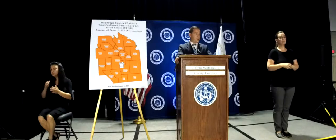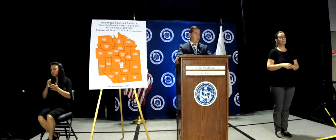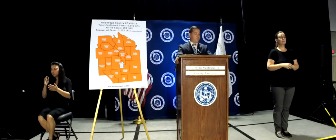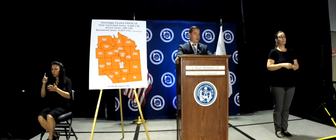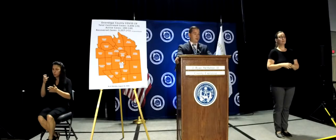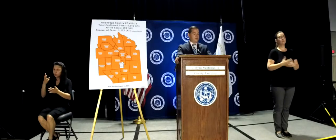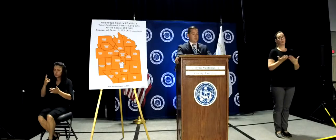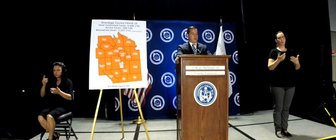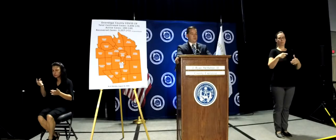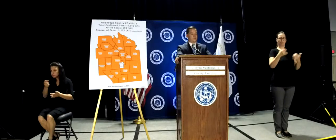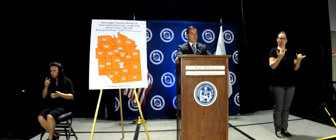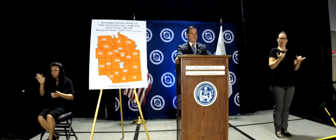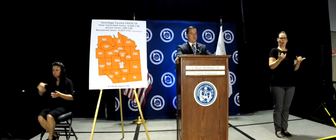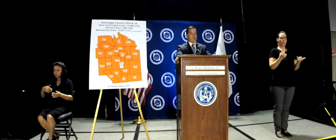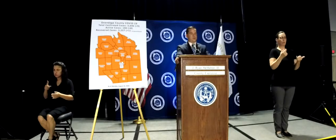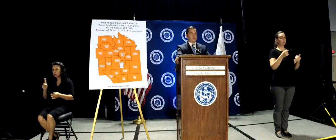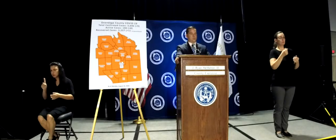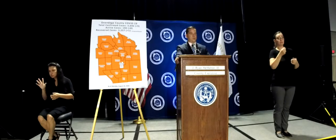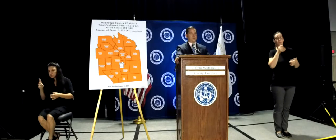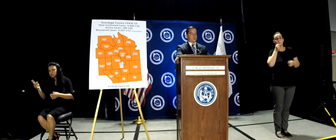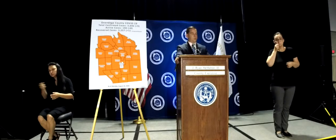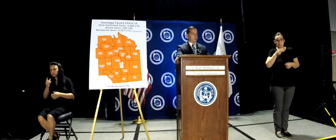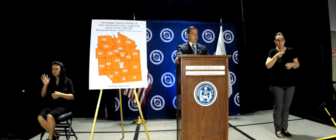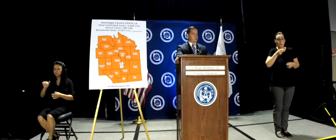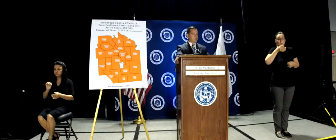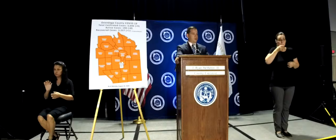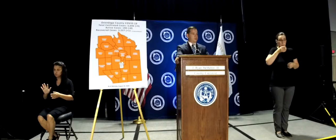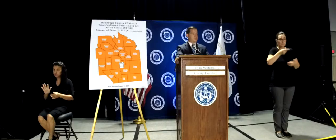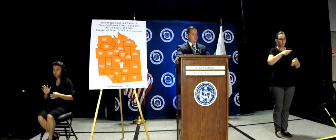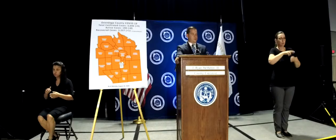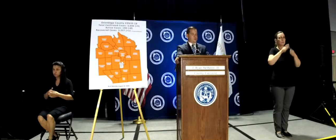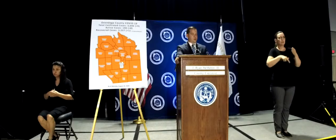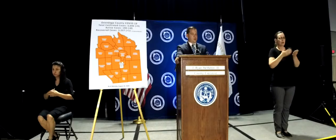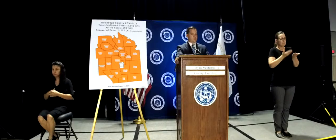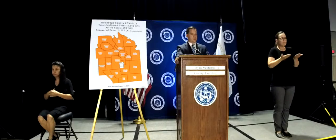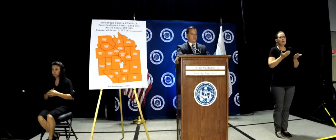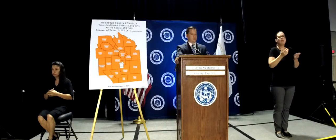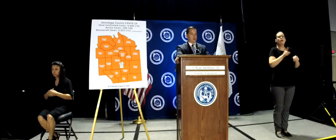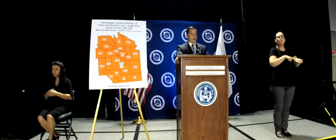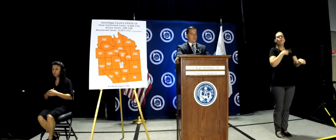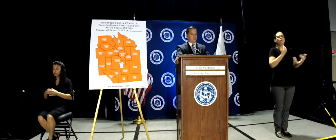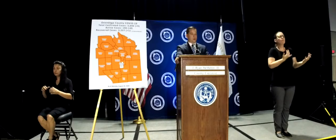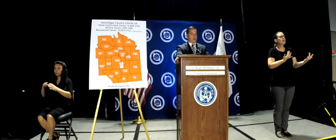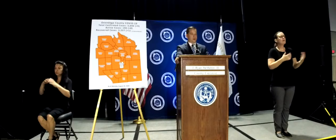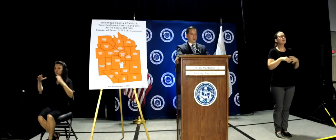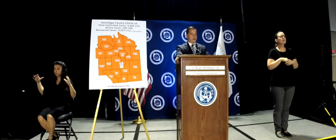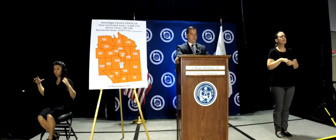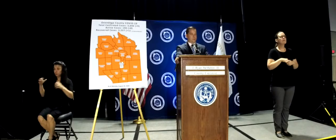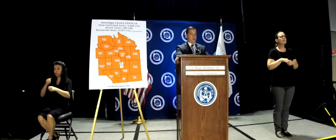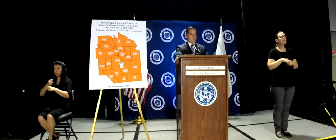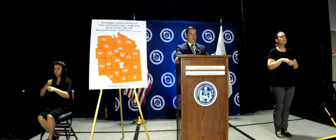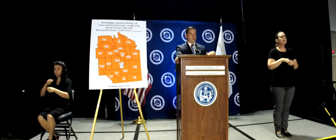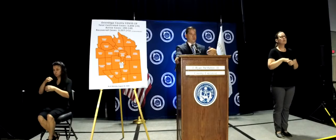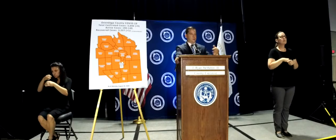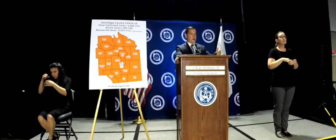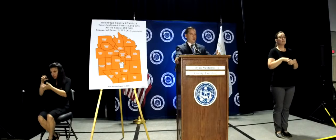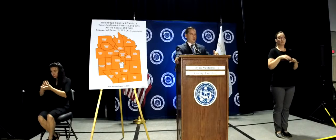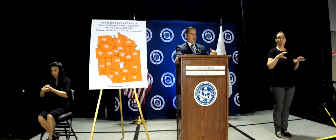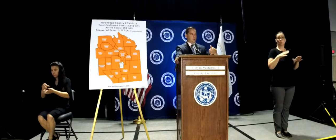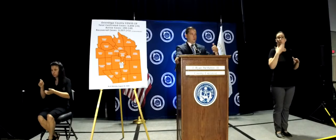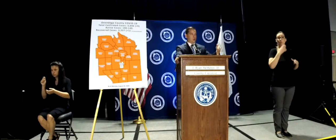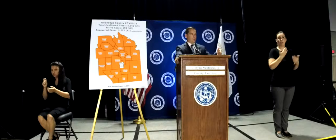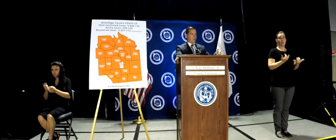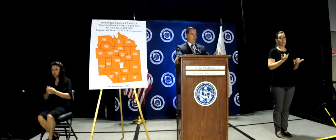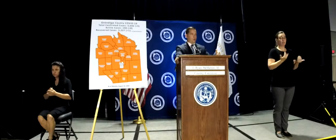things around. They've changed a little bit. Some of the big ones, Quest, and some of those. So if you are a first